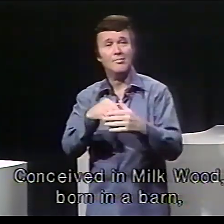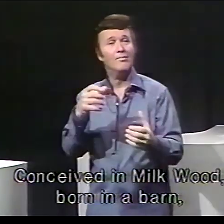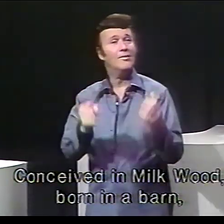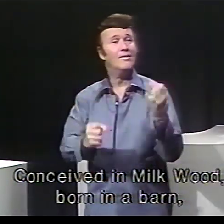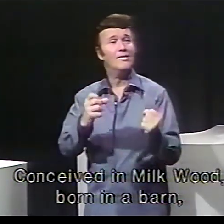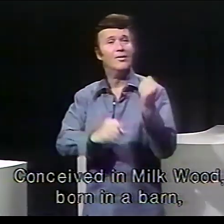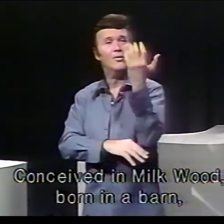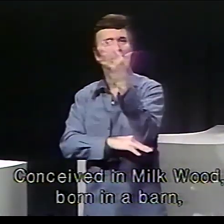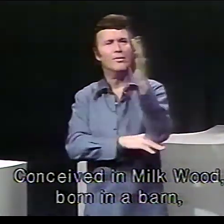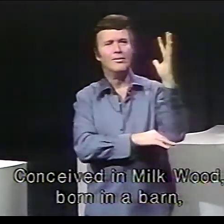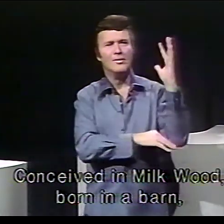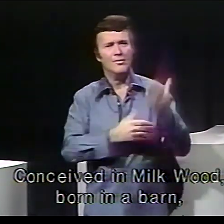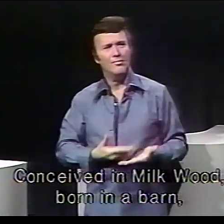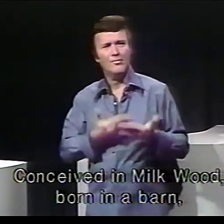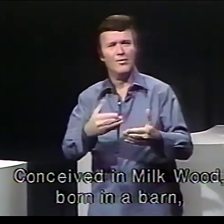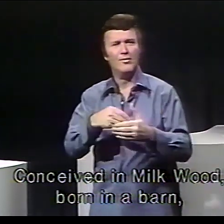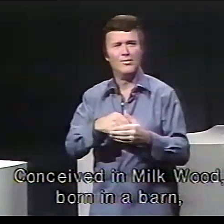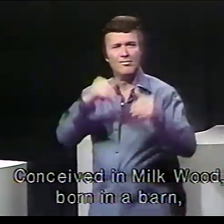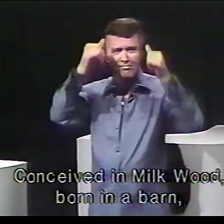Conceived in milkwood, born in a barn,